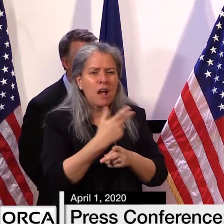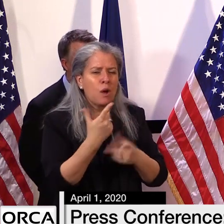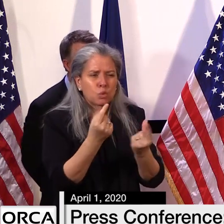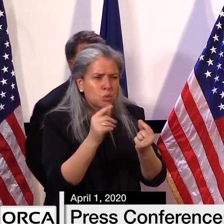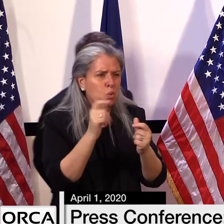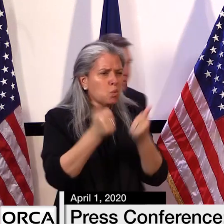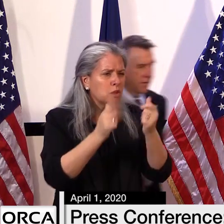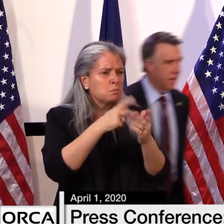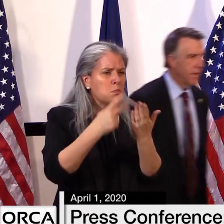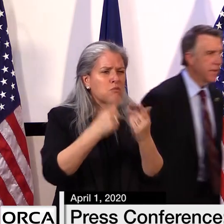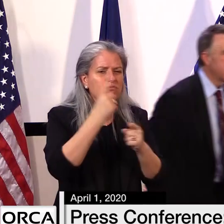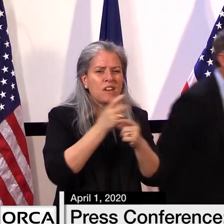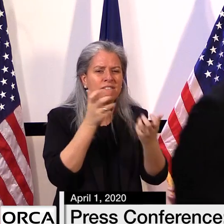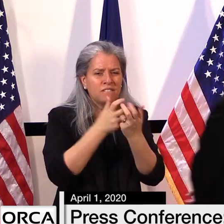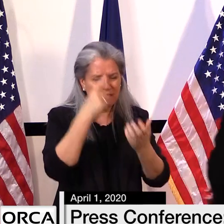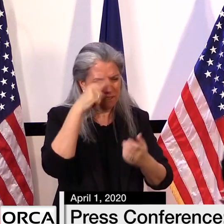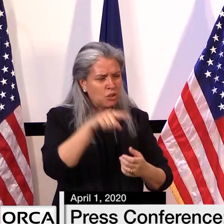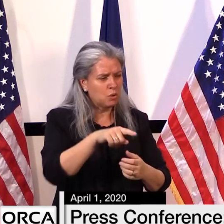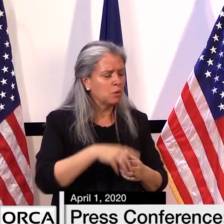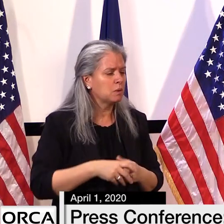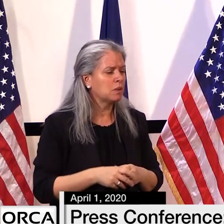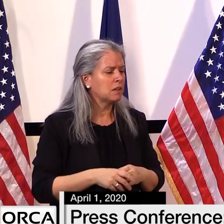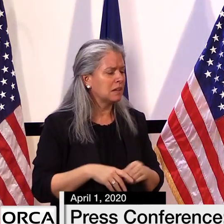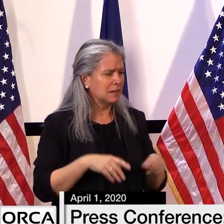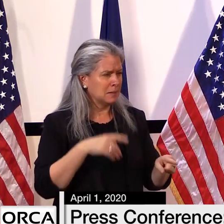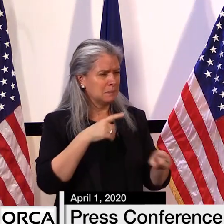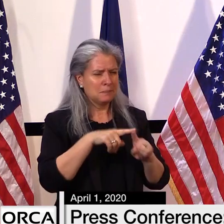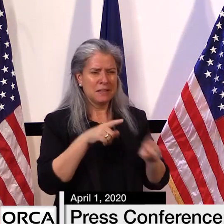end. I think it's